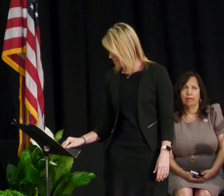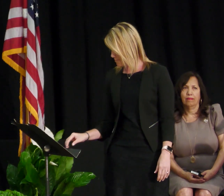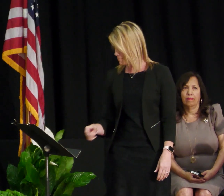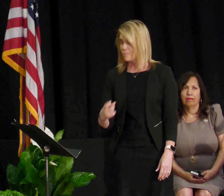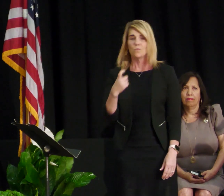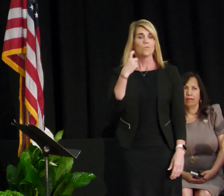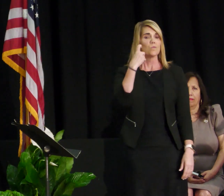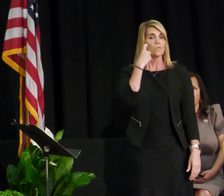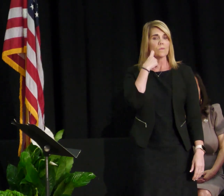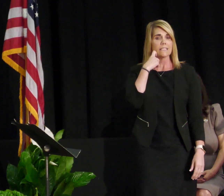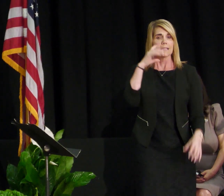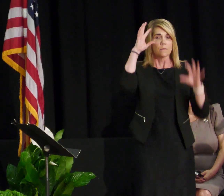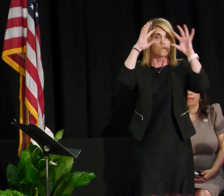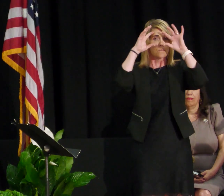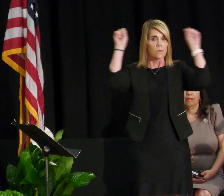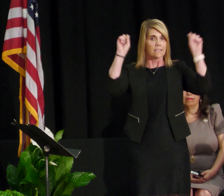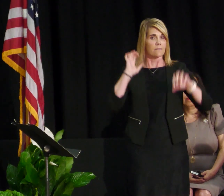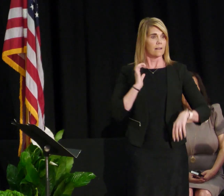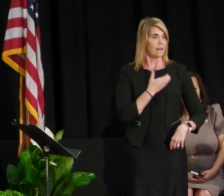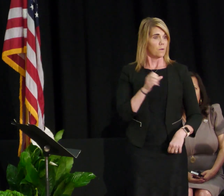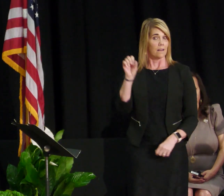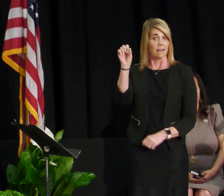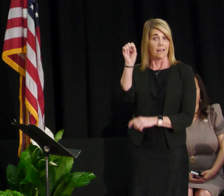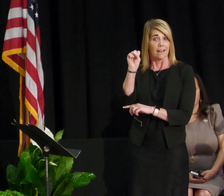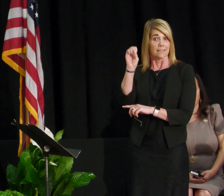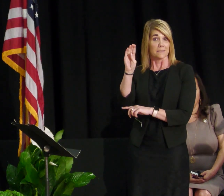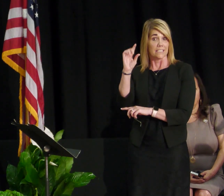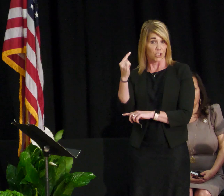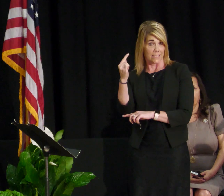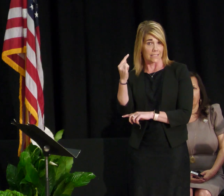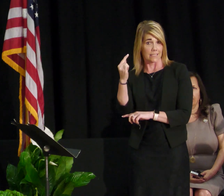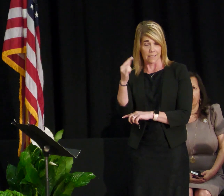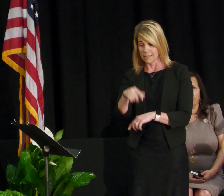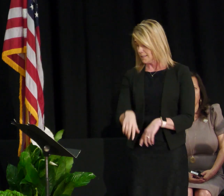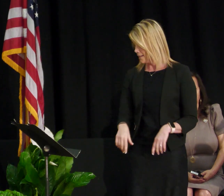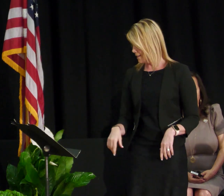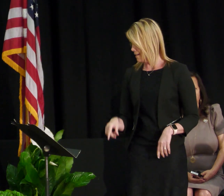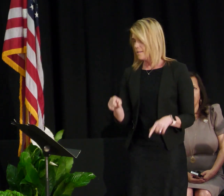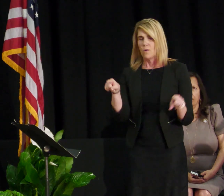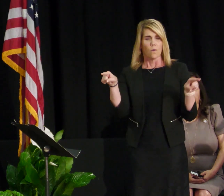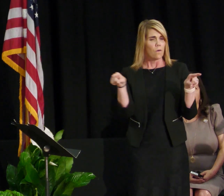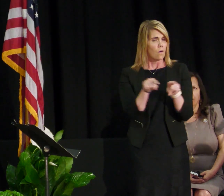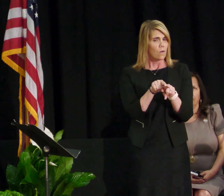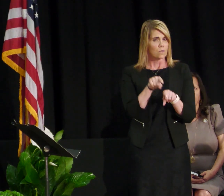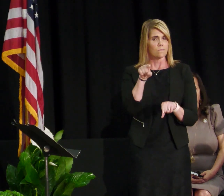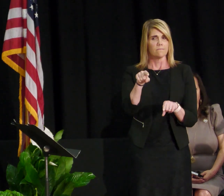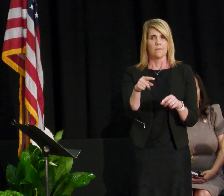She is a natural born leader. She was our SBG president.